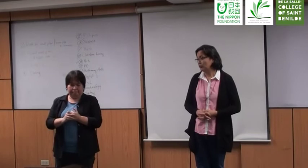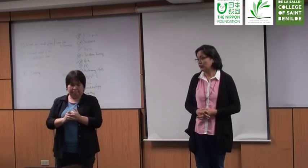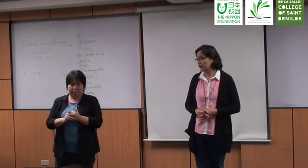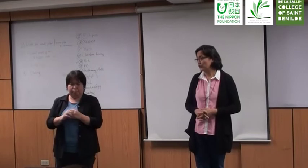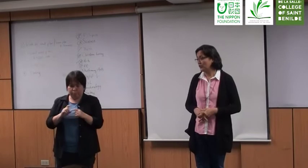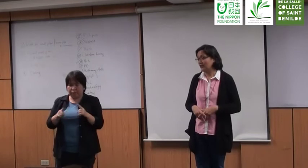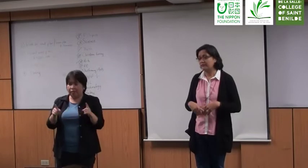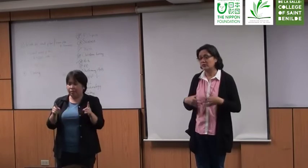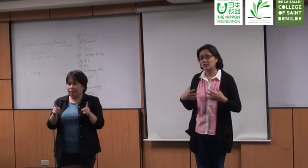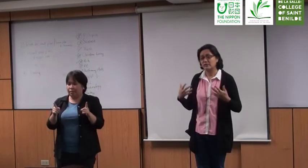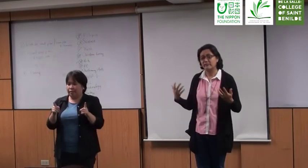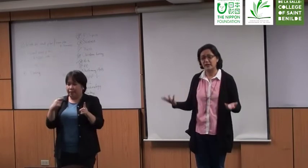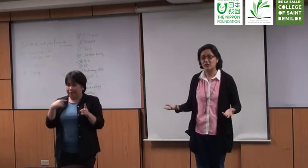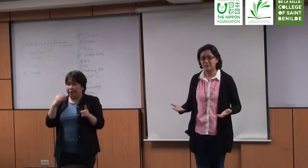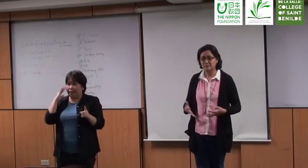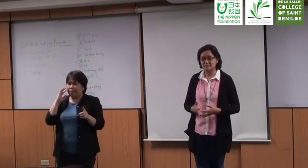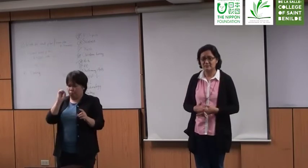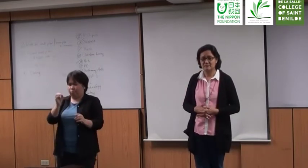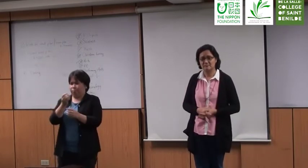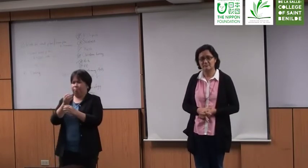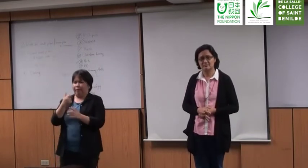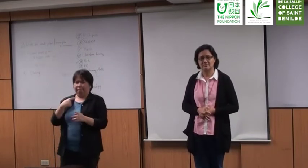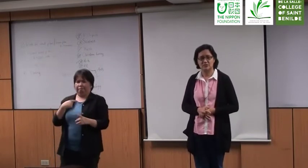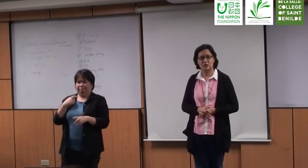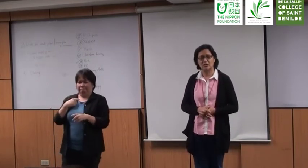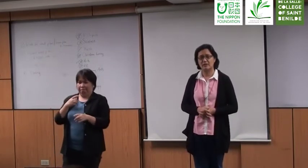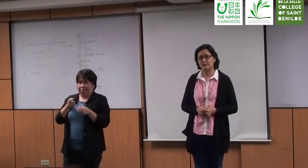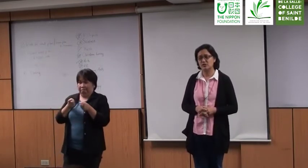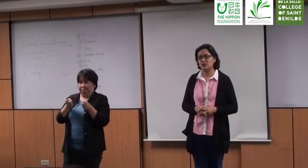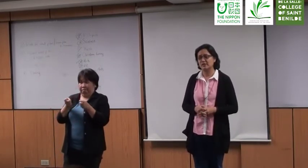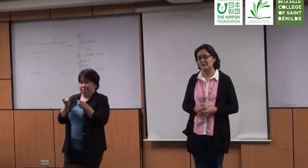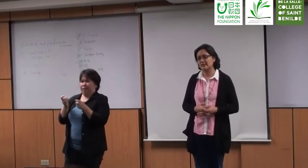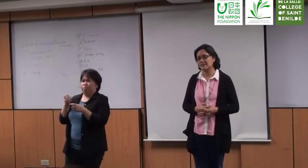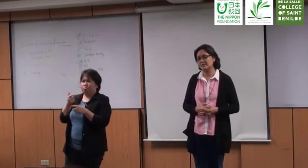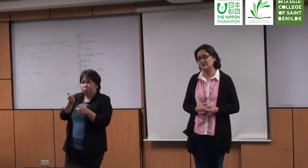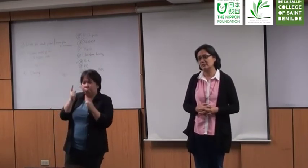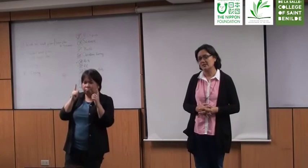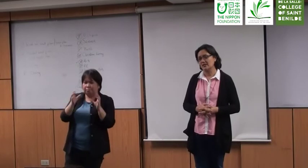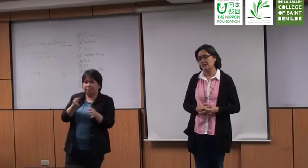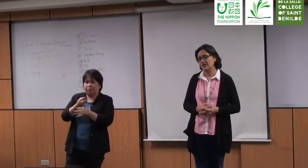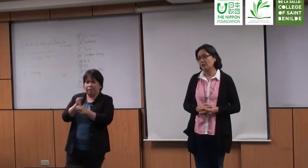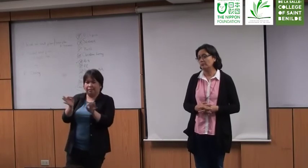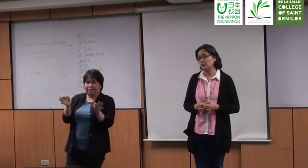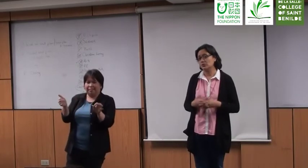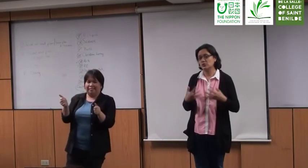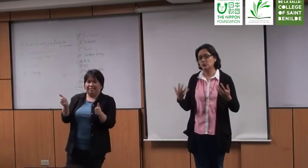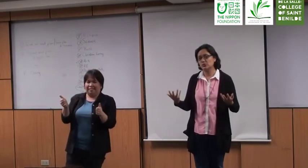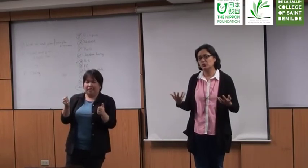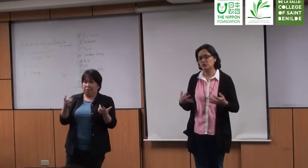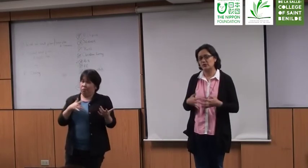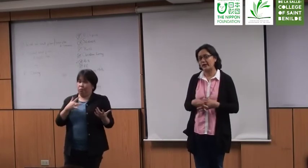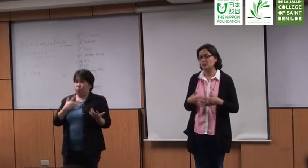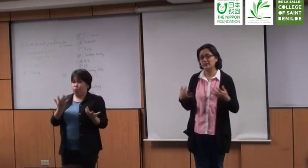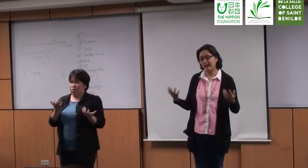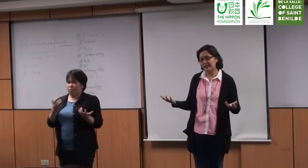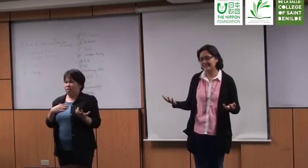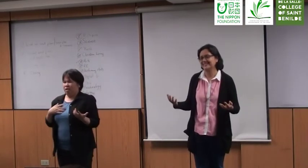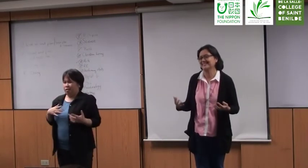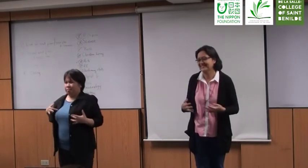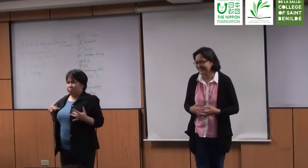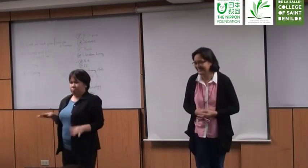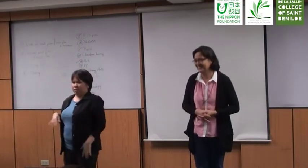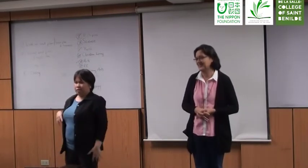But of course, you all have your freedom. You all have your choices. To choose, I don't